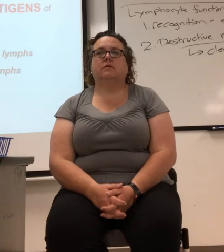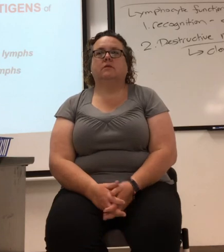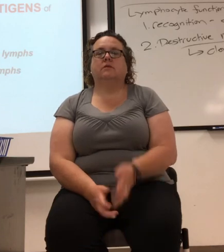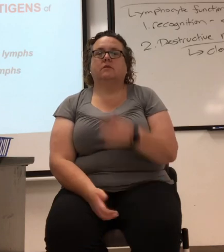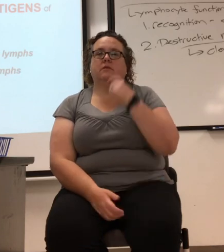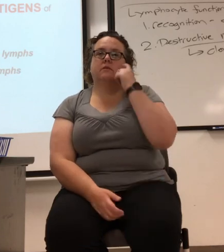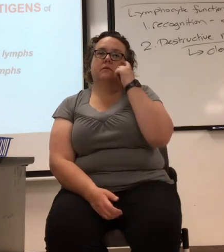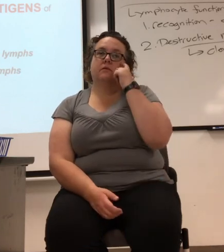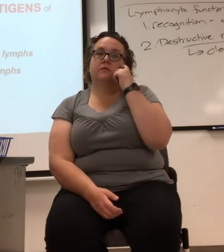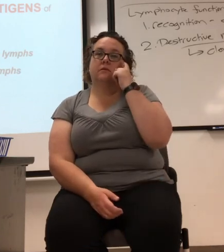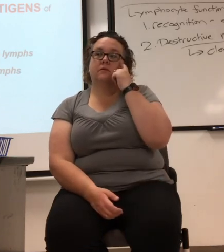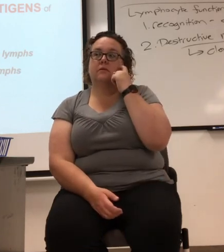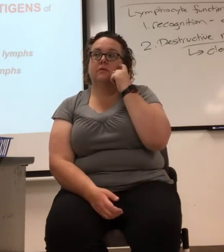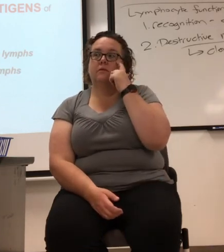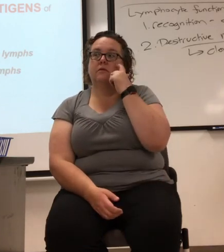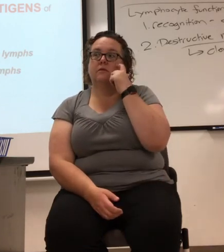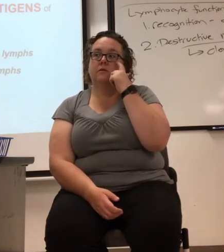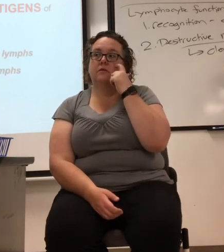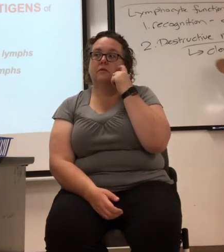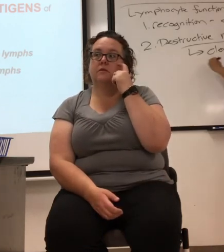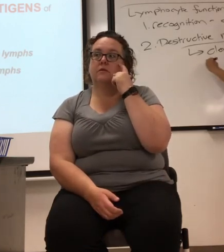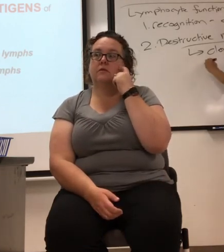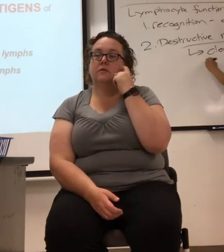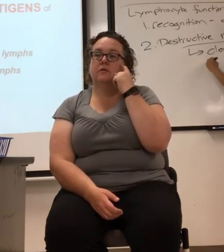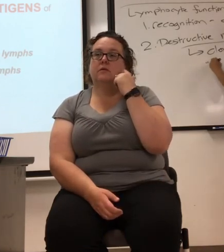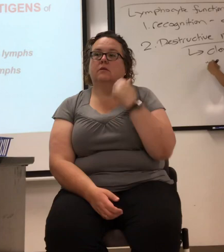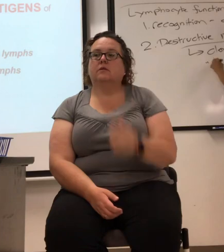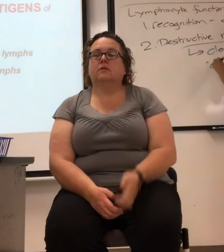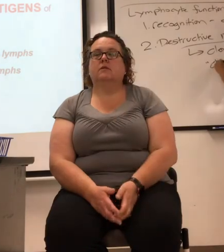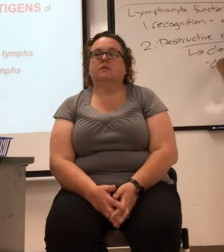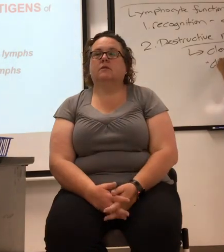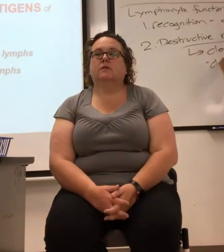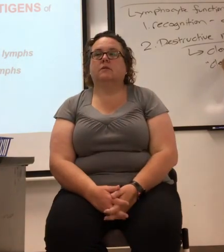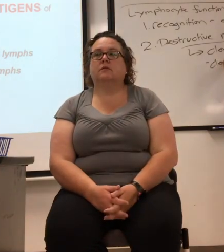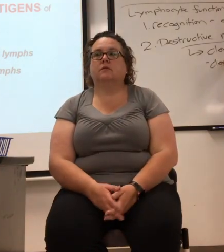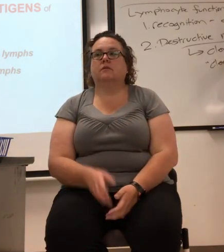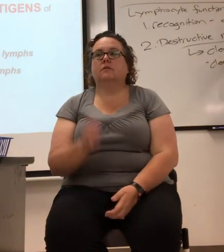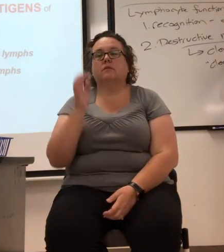the correct quote unquote clone,